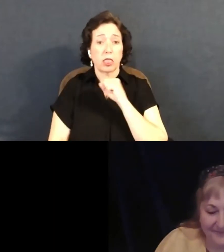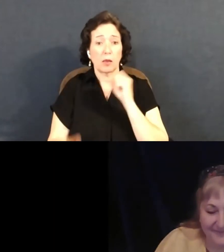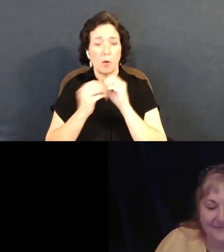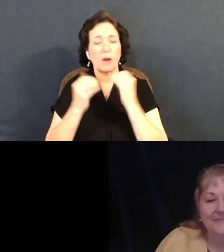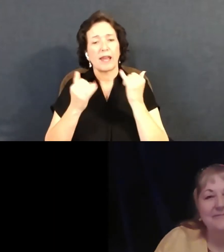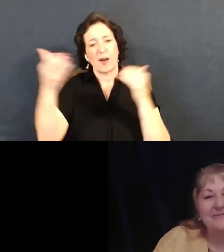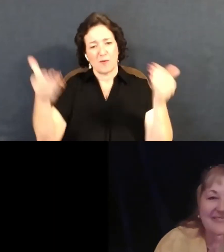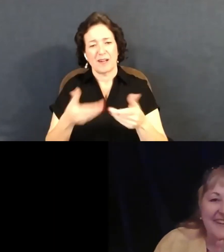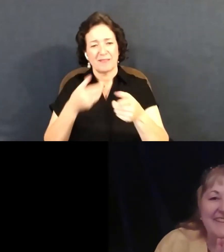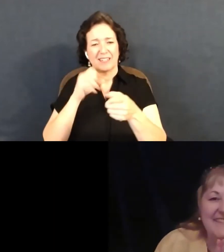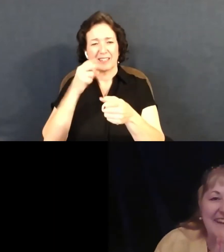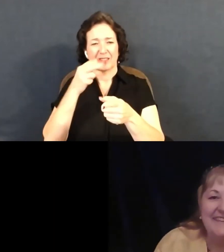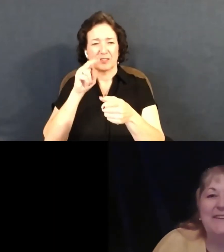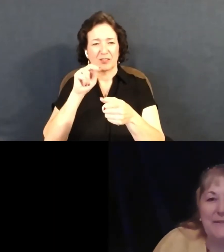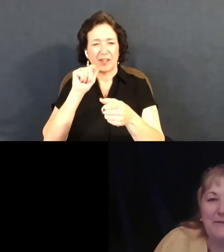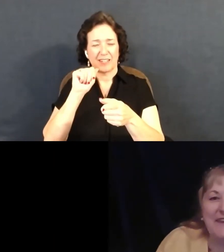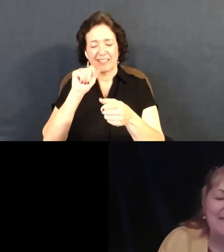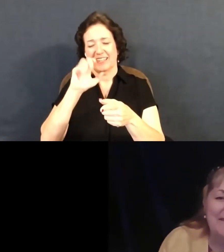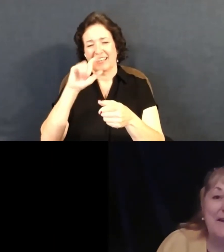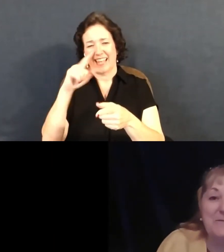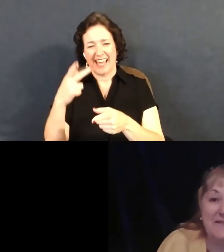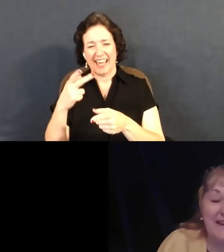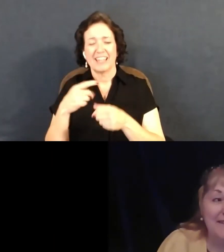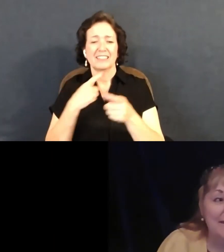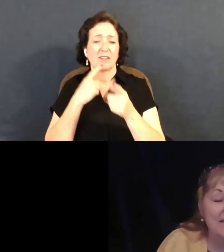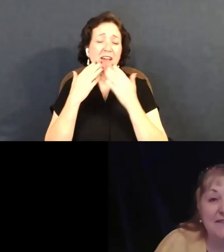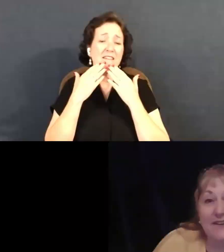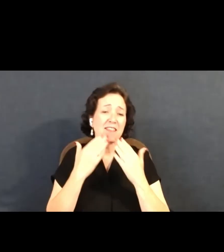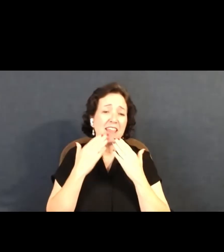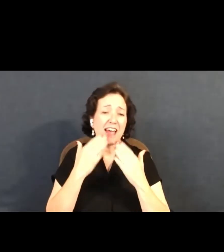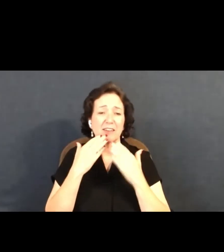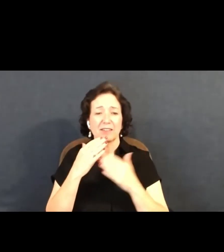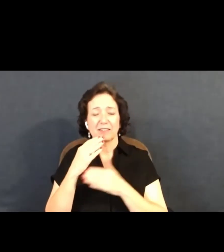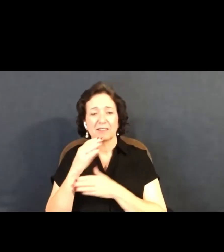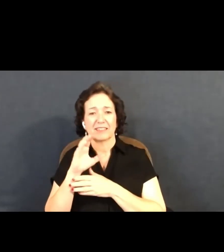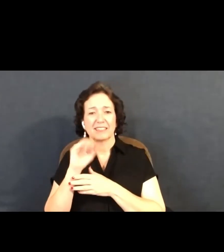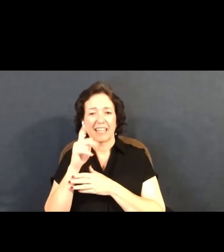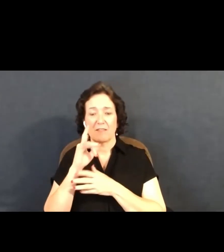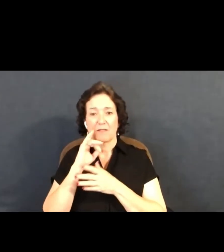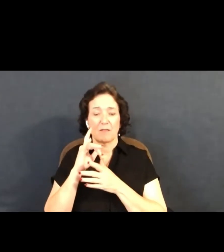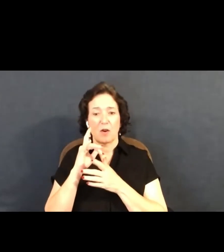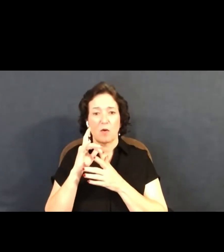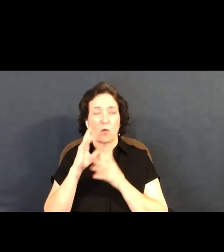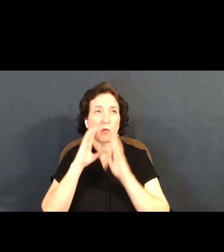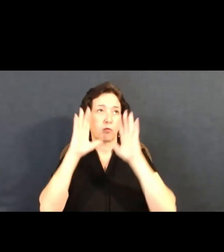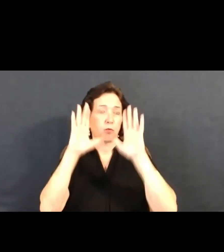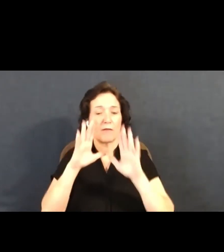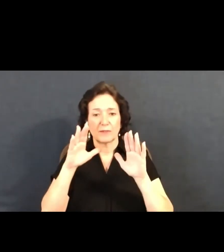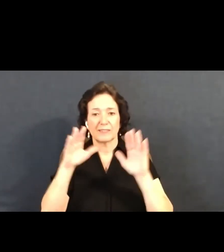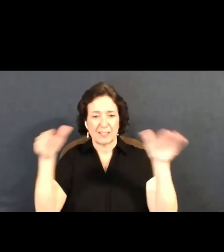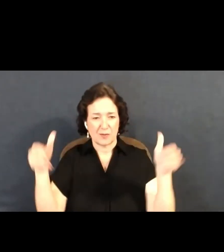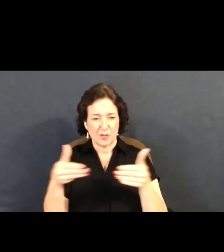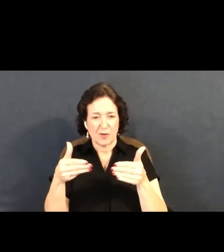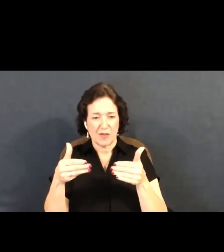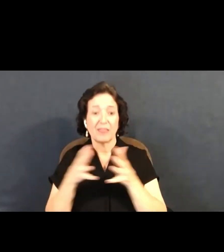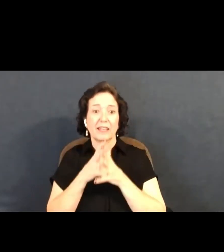Shonaleigh. Thank you. Thank you so much, Kathy, for such a glowing introduction. It's like, that's a